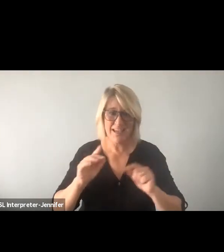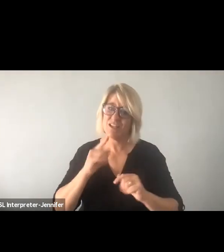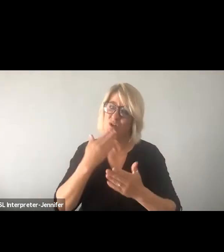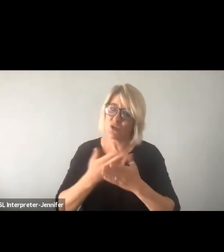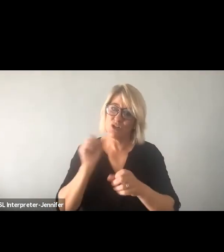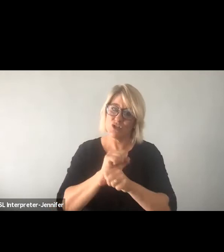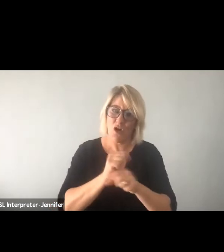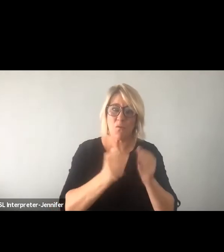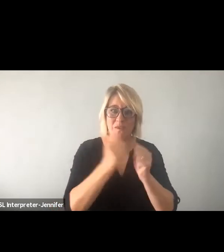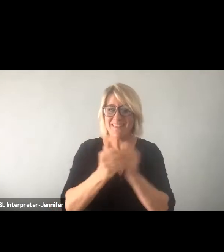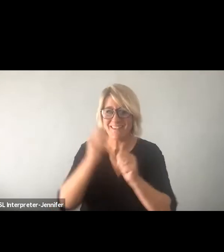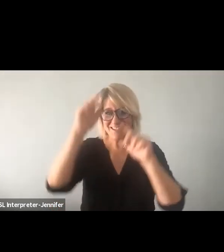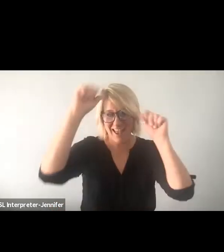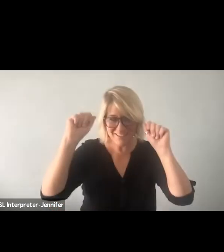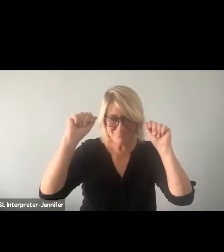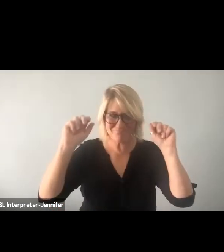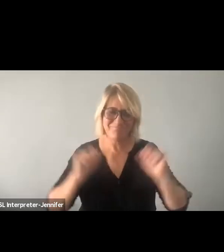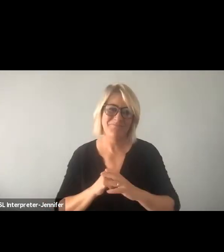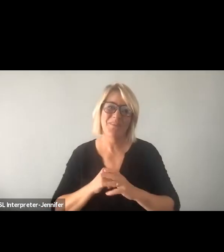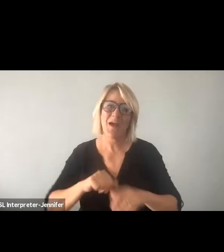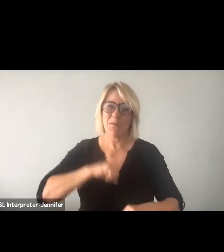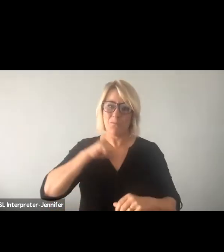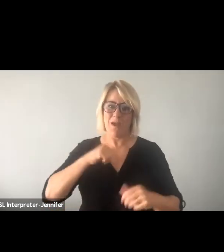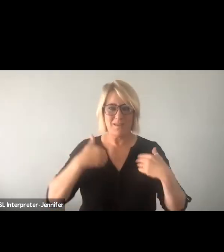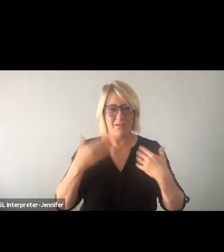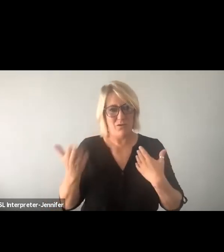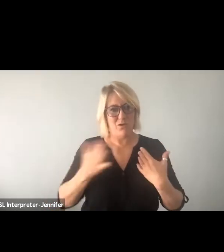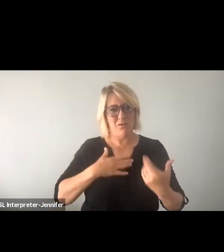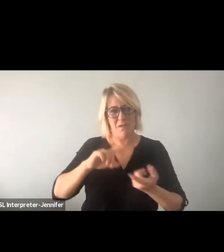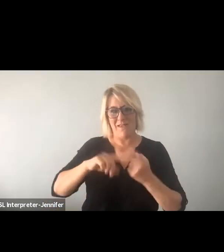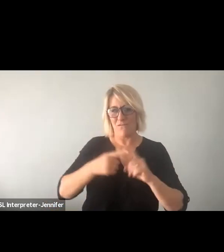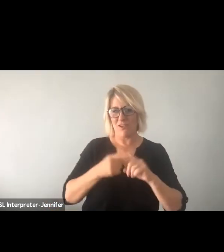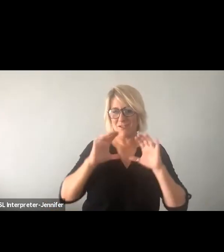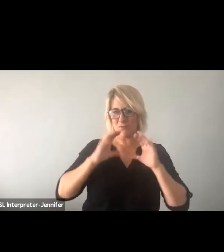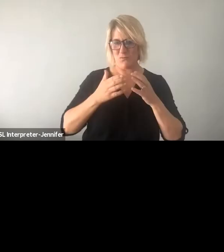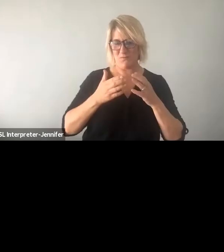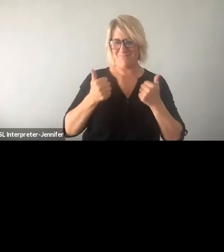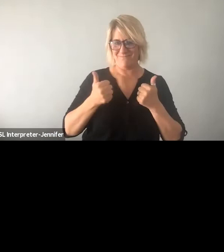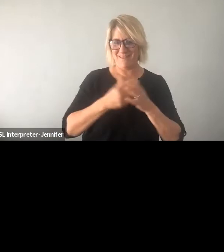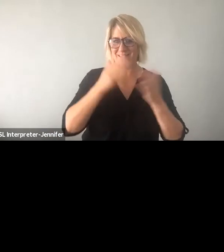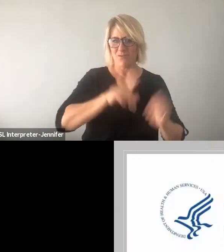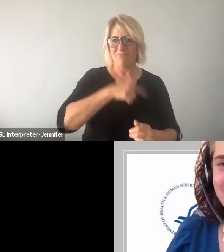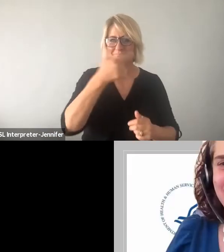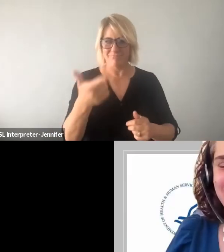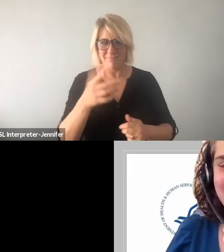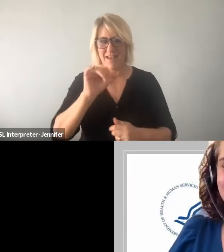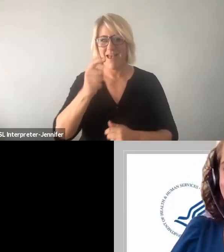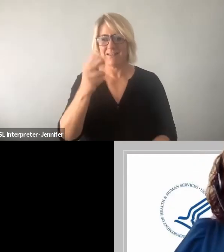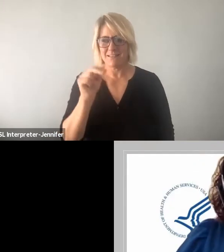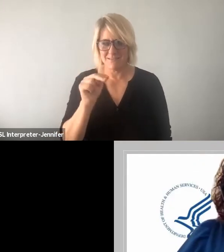I am certainly proud to have her in my friend category. So I turn the floor over to you,